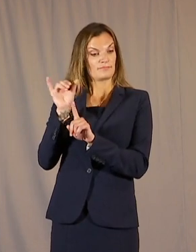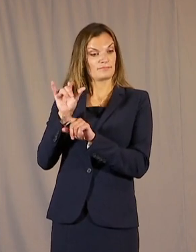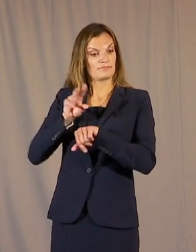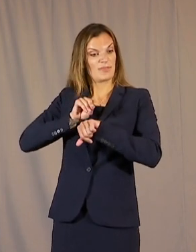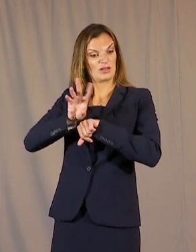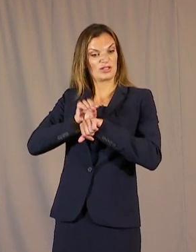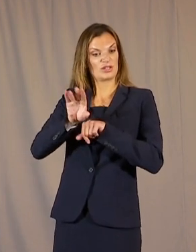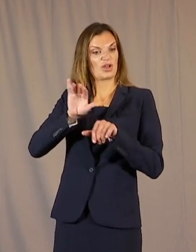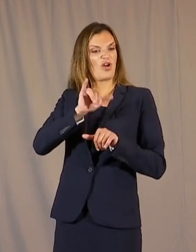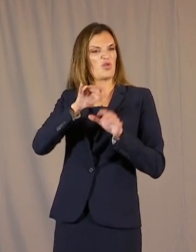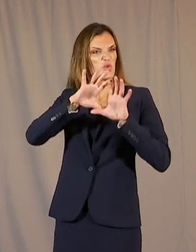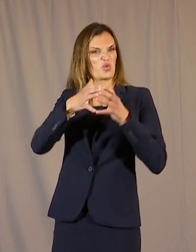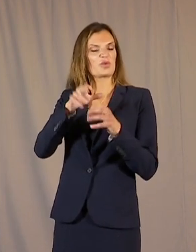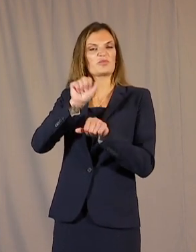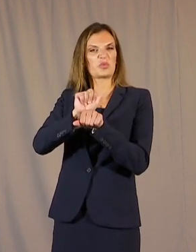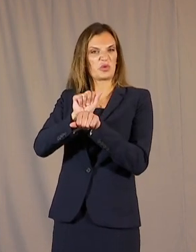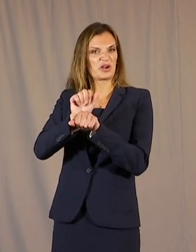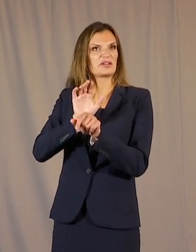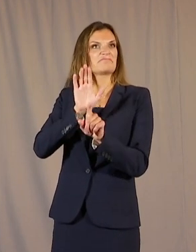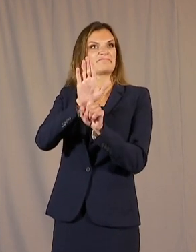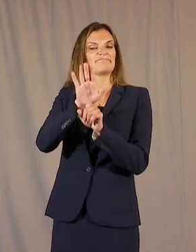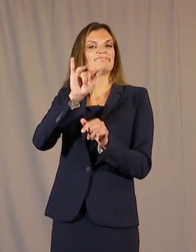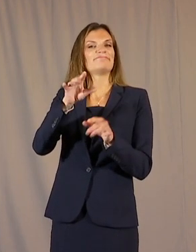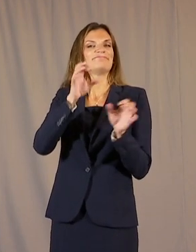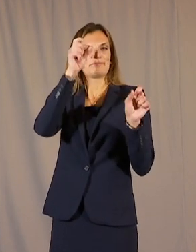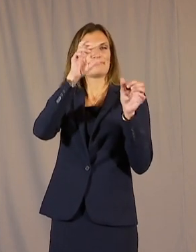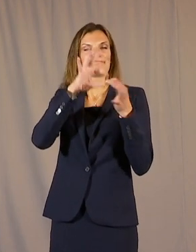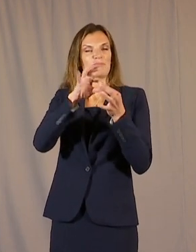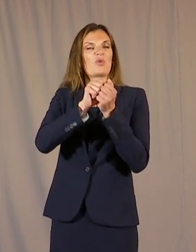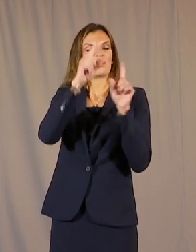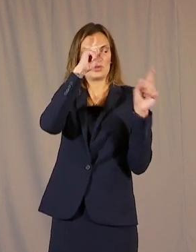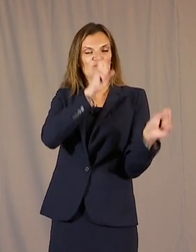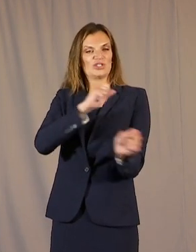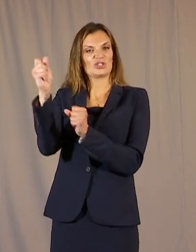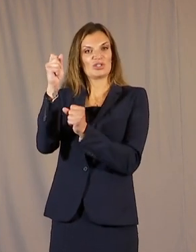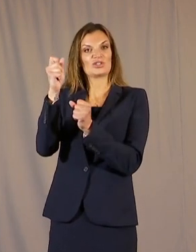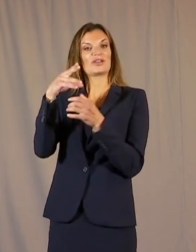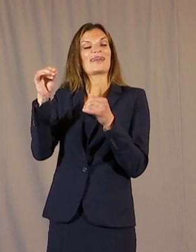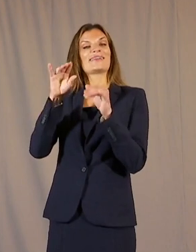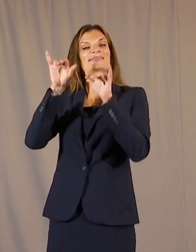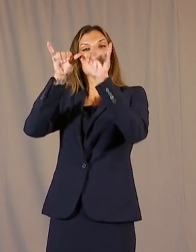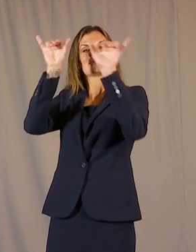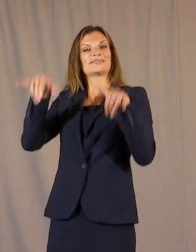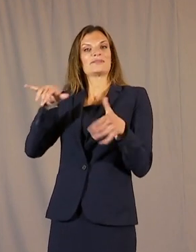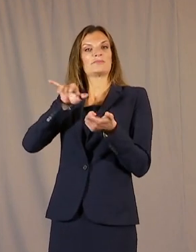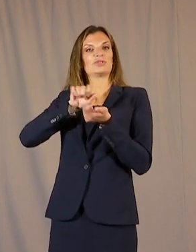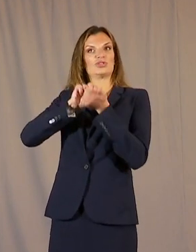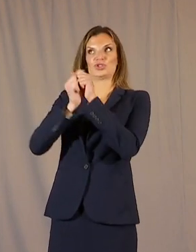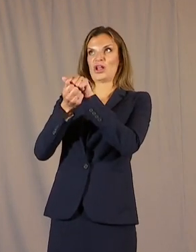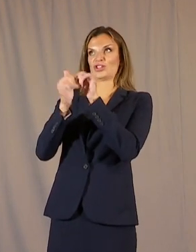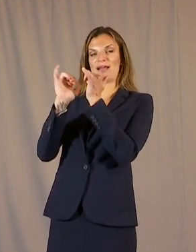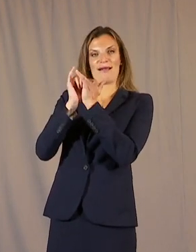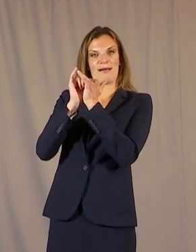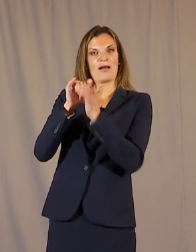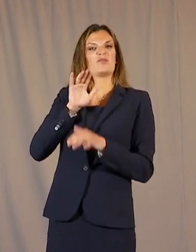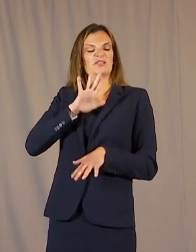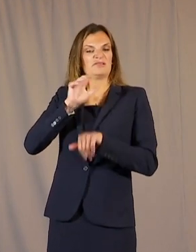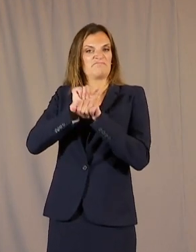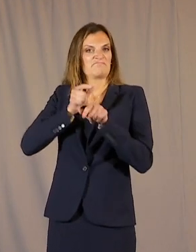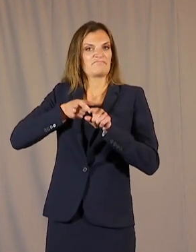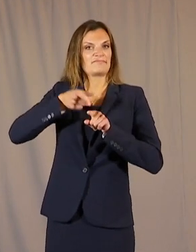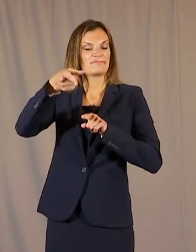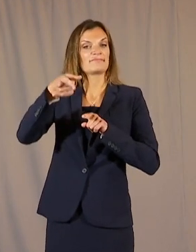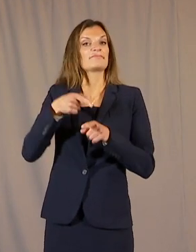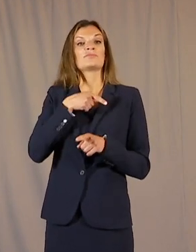Group, LLC, a strategic government relations and systems change management firm. His role includes